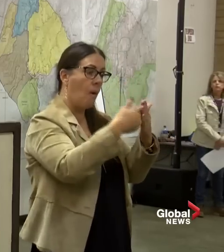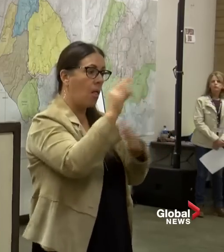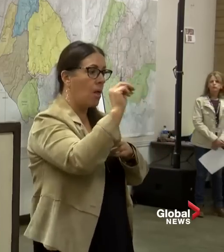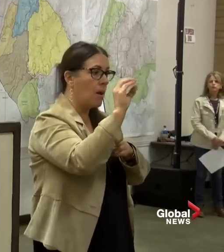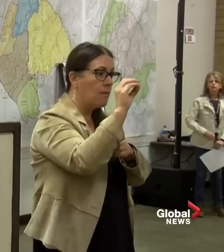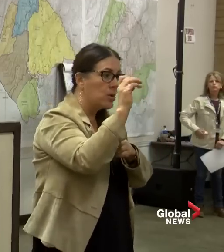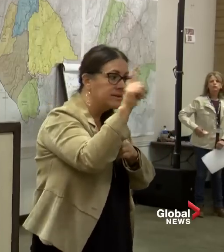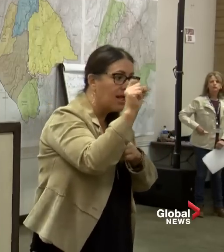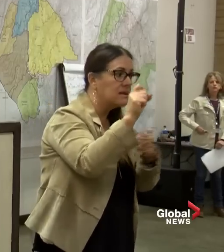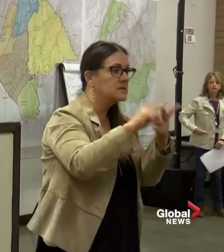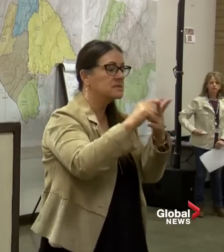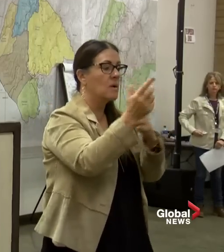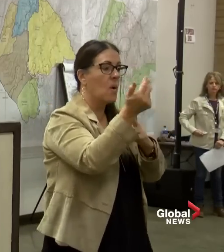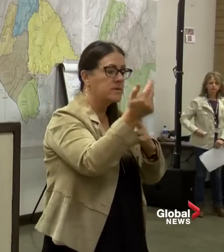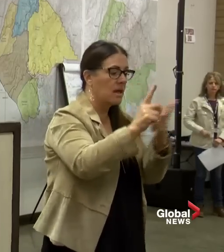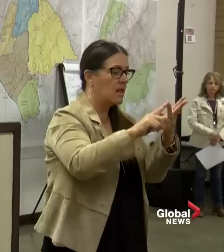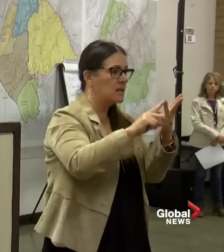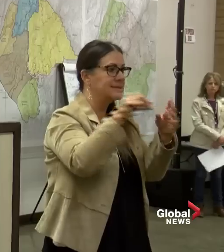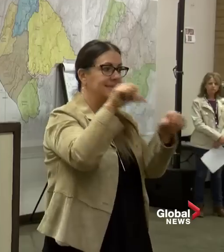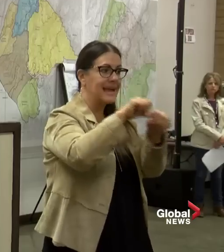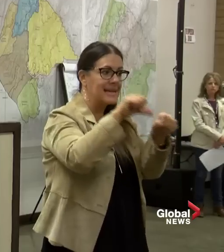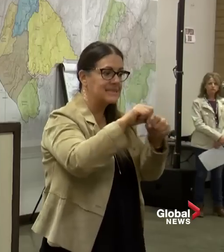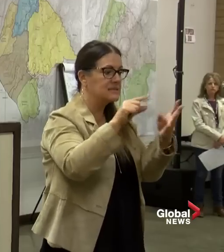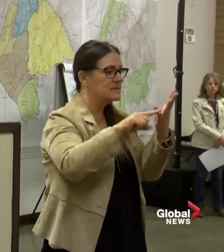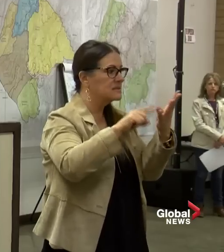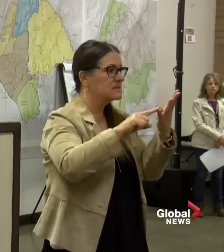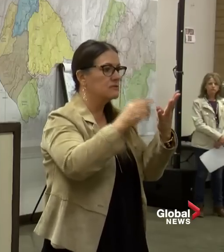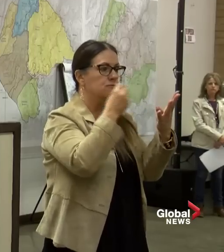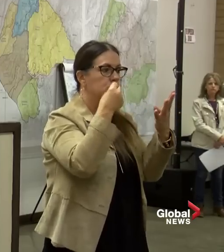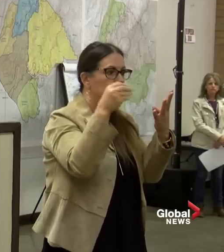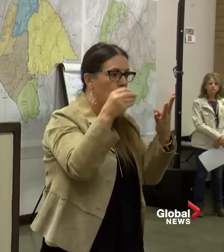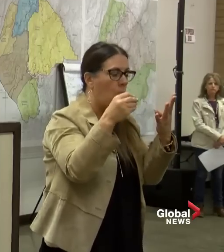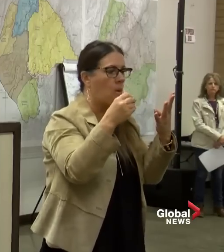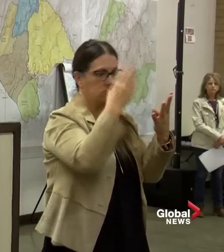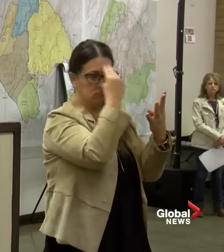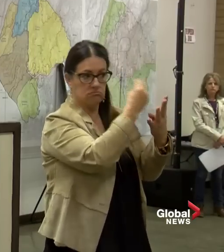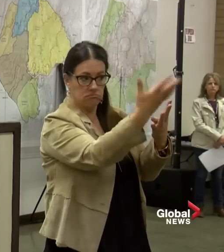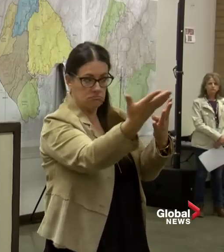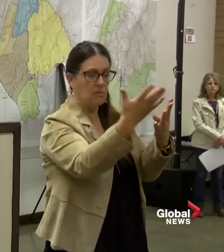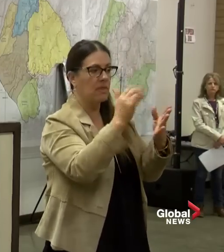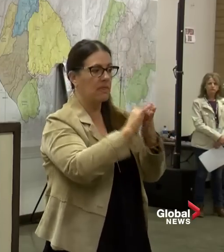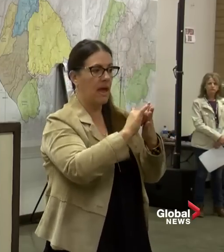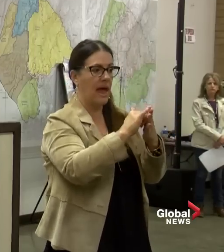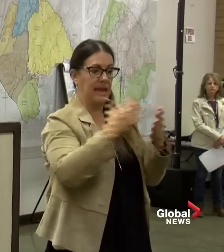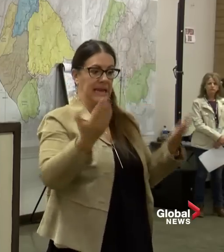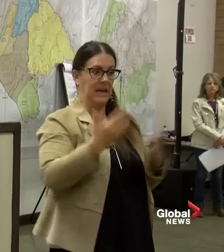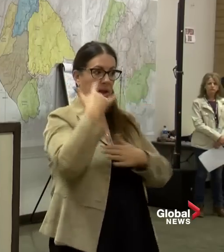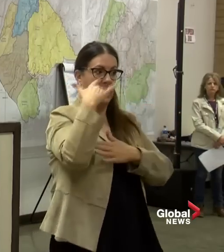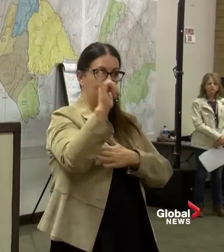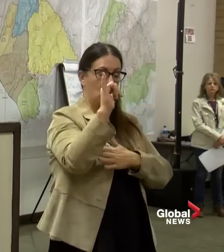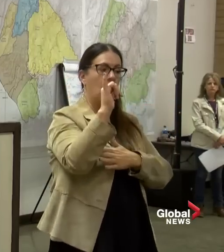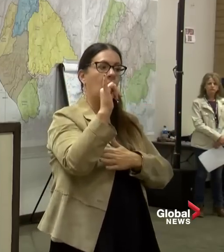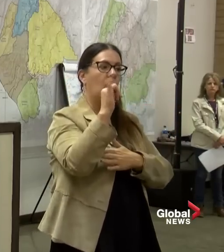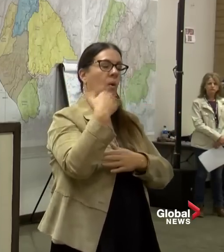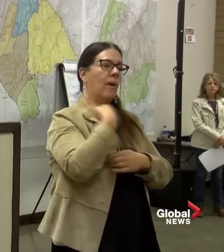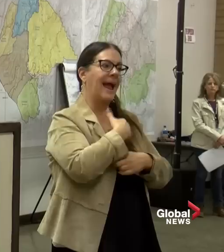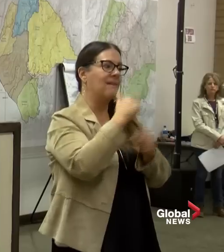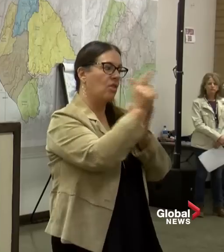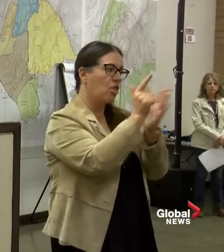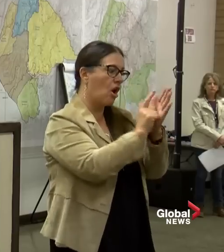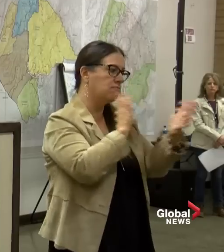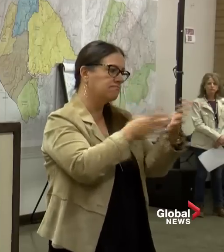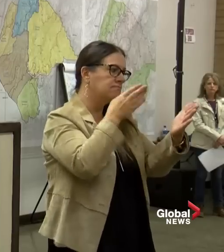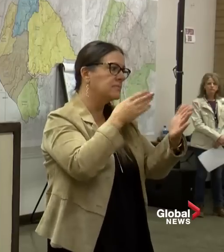gas stations, mini marts, to give them information about California's anti-price gouging